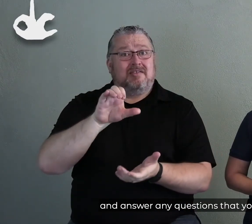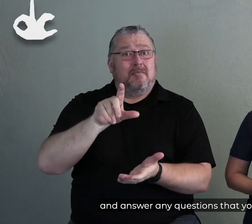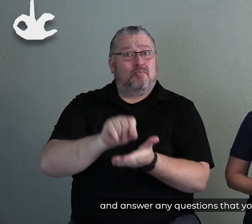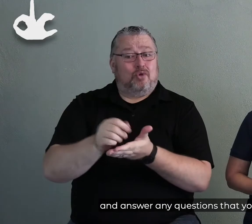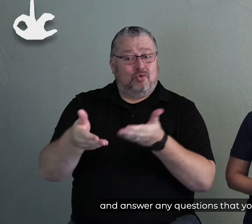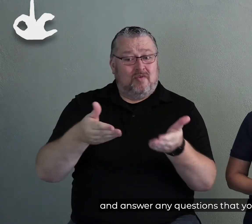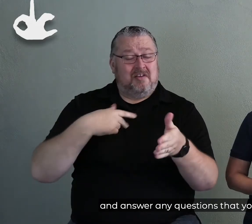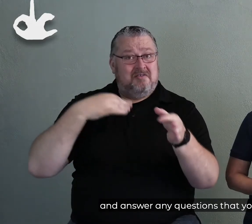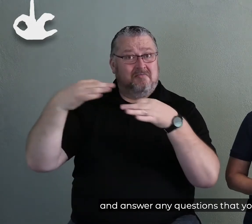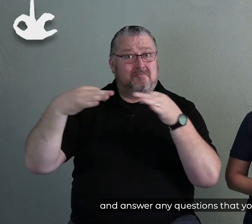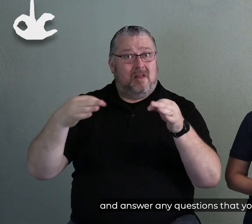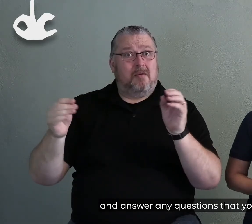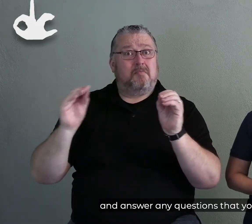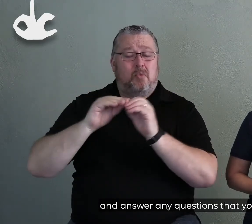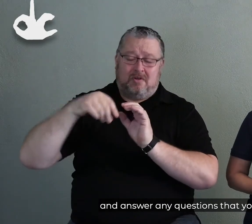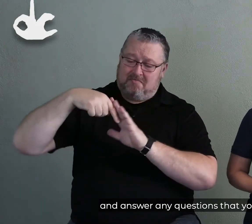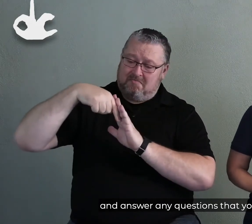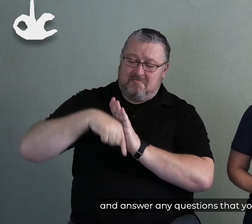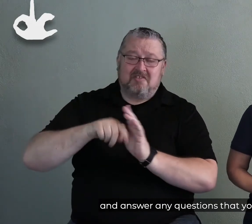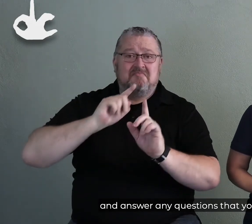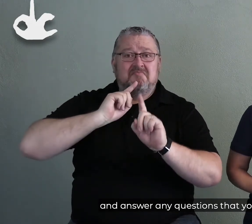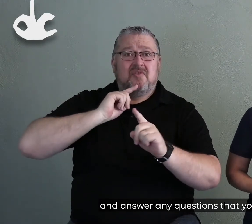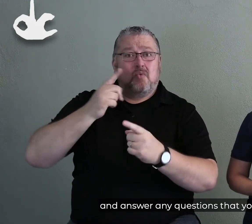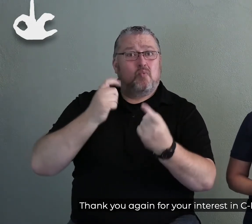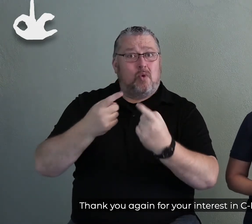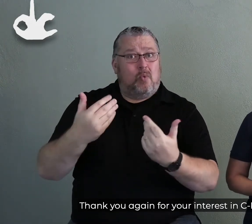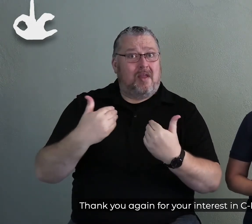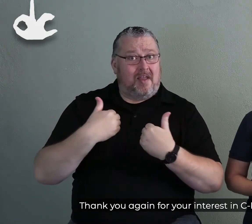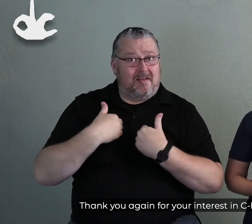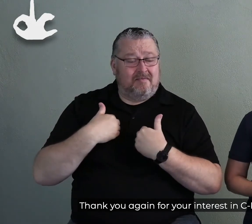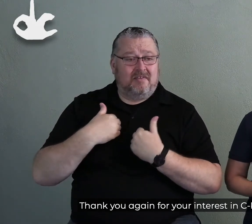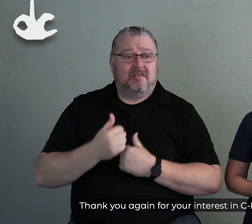and answer any questions that you may